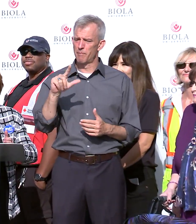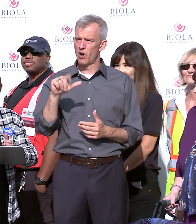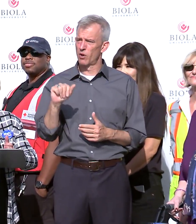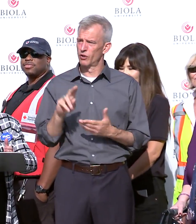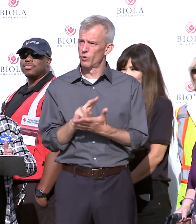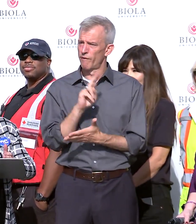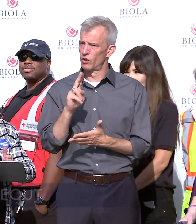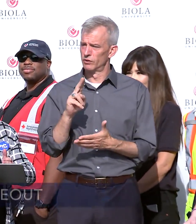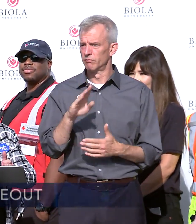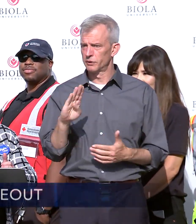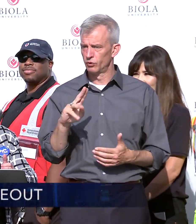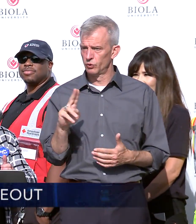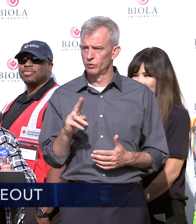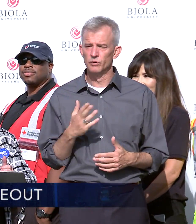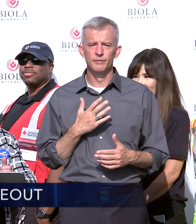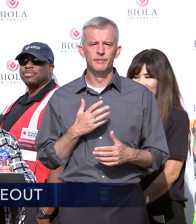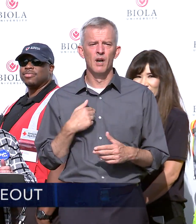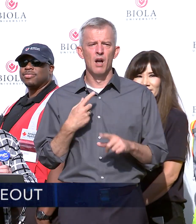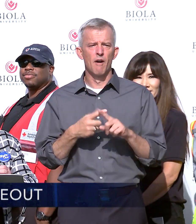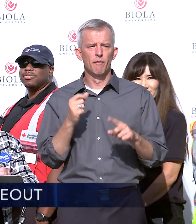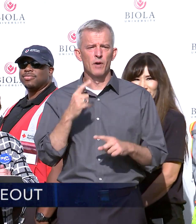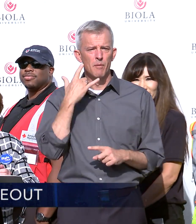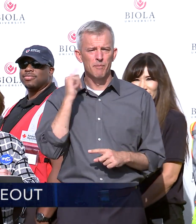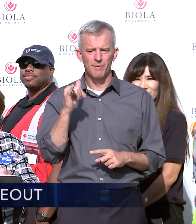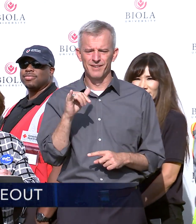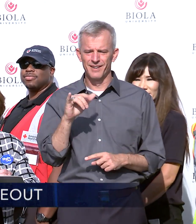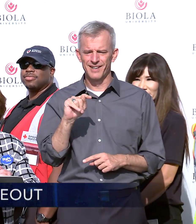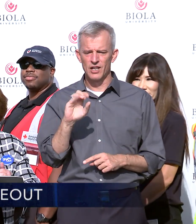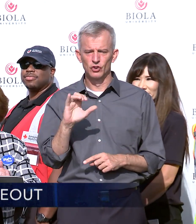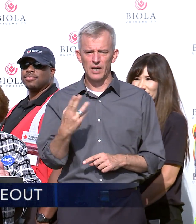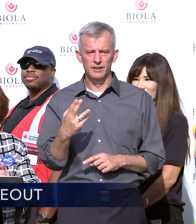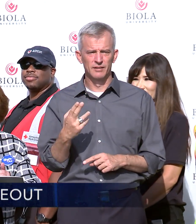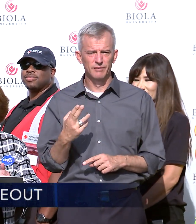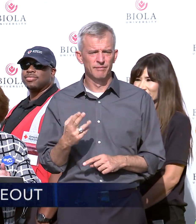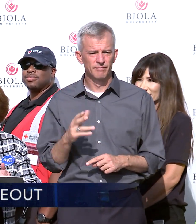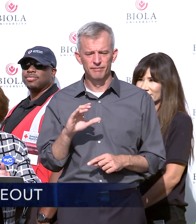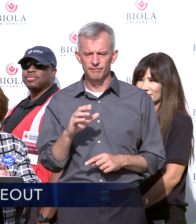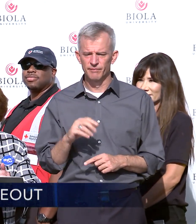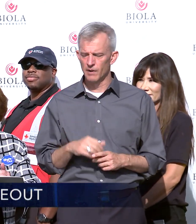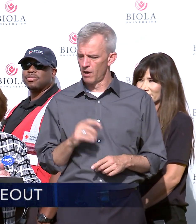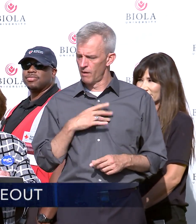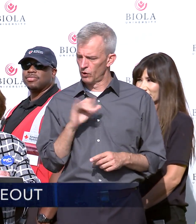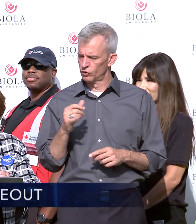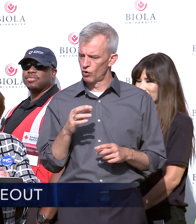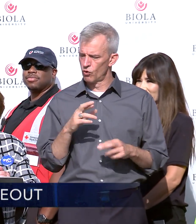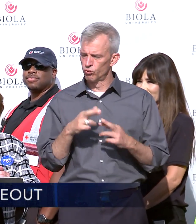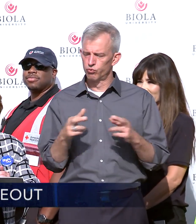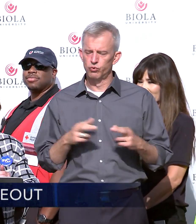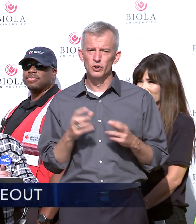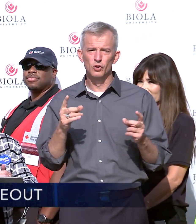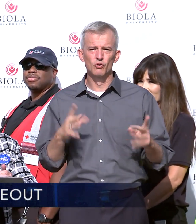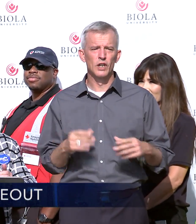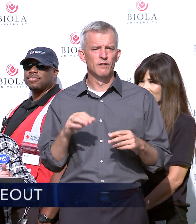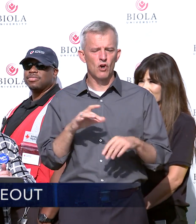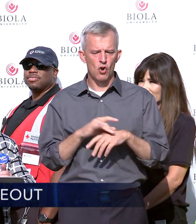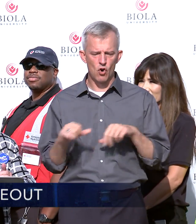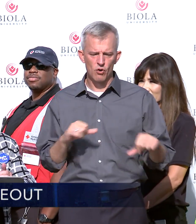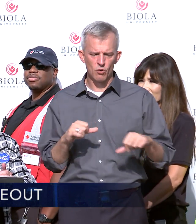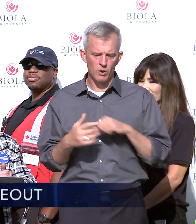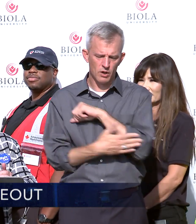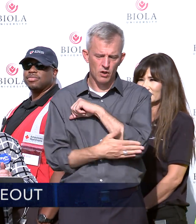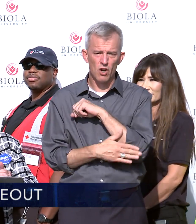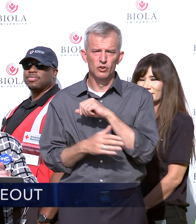My name is Margaret Vinci. I am from Caltech and also one of the regional directors from Earthquake Country Alliance, which is